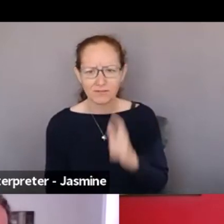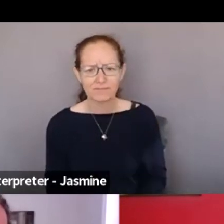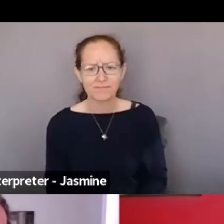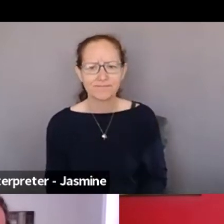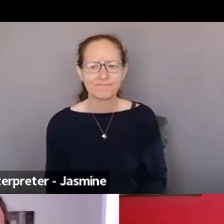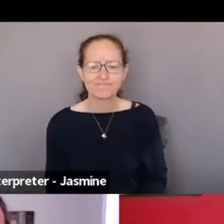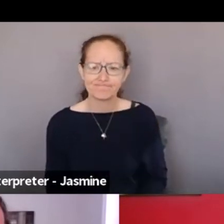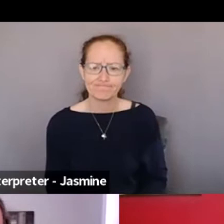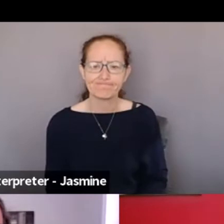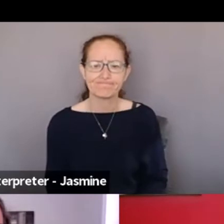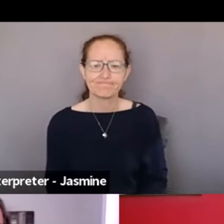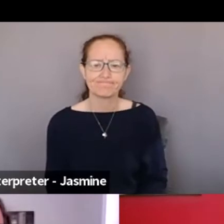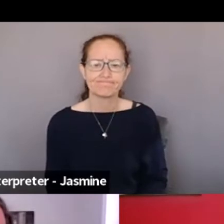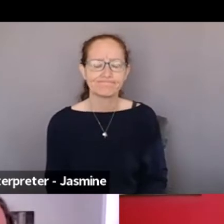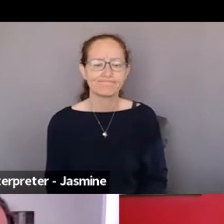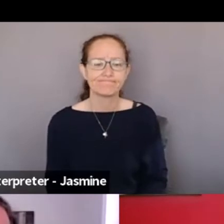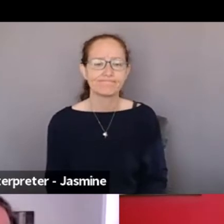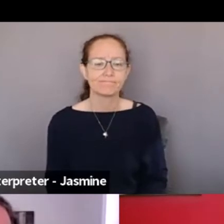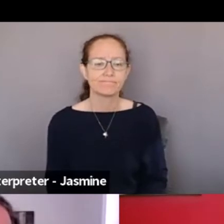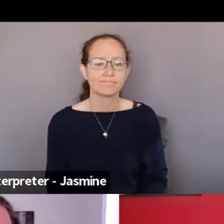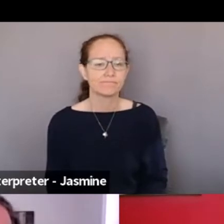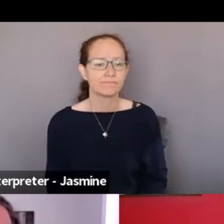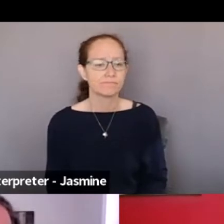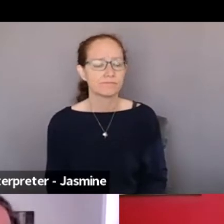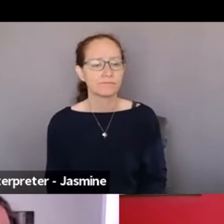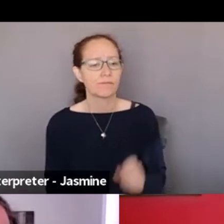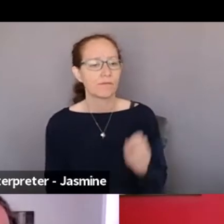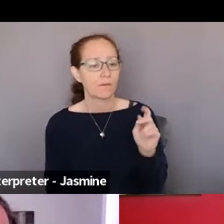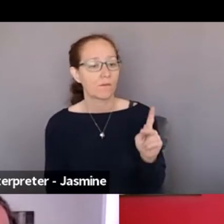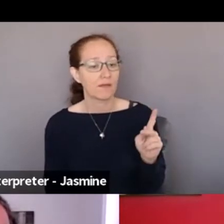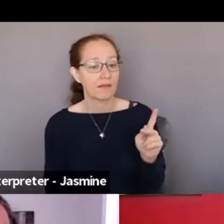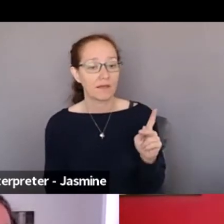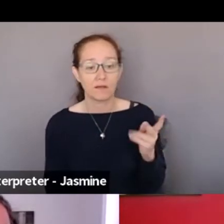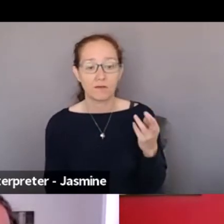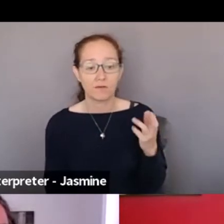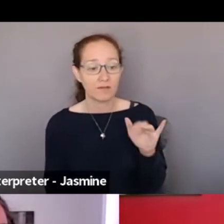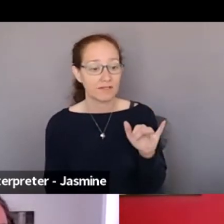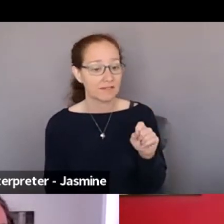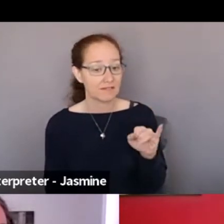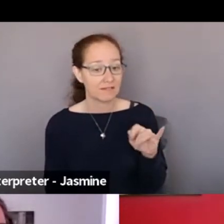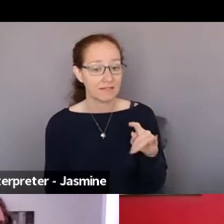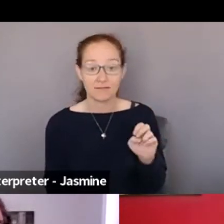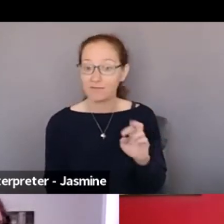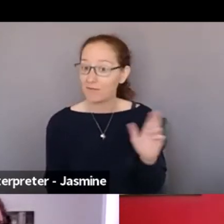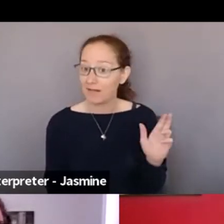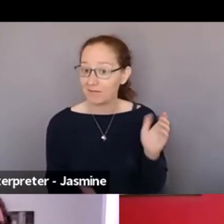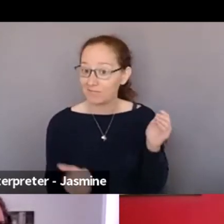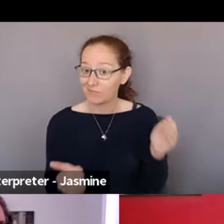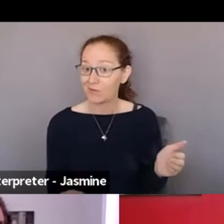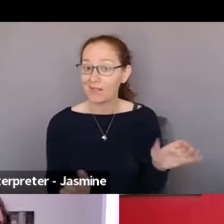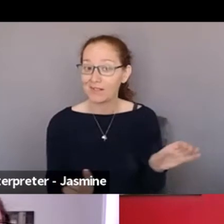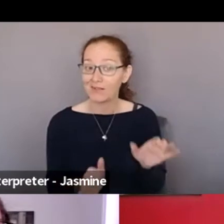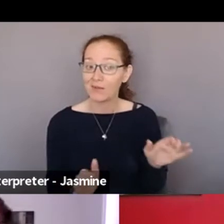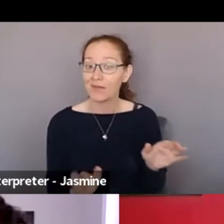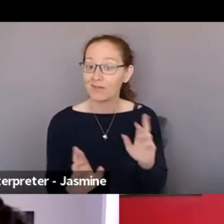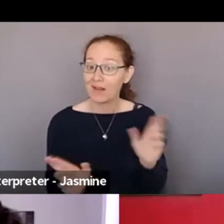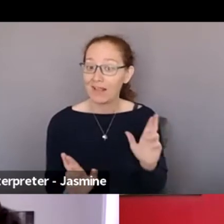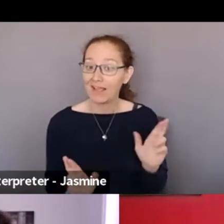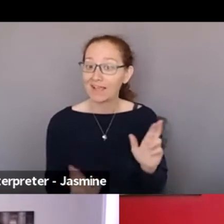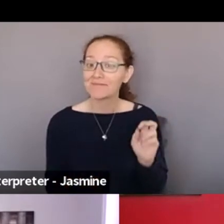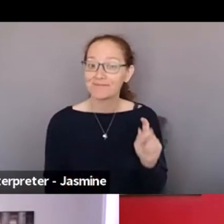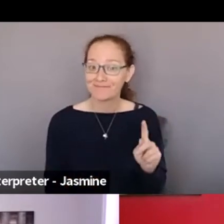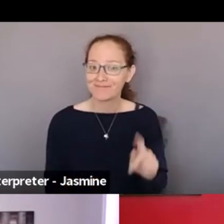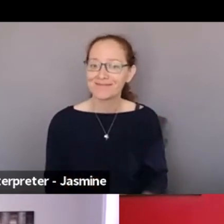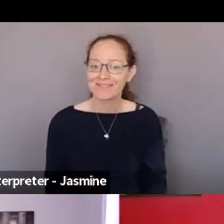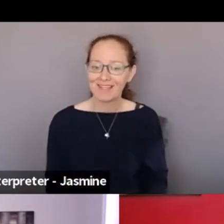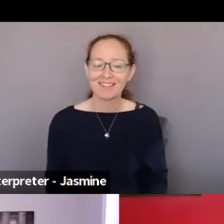Maybe. Okay. Christy, should we just do this? Ready? Yeah. Yeah. Okay. Ready? Okay.